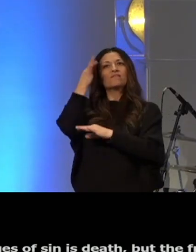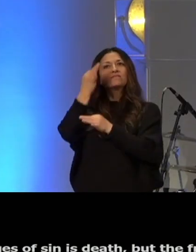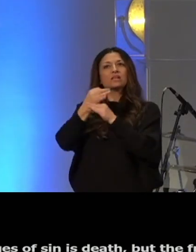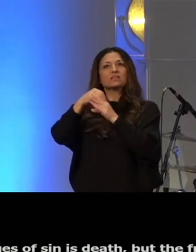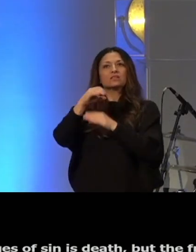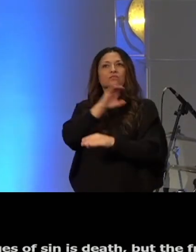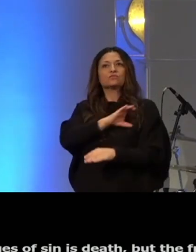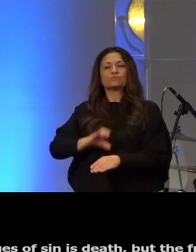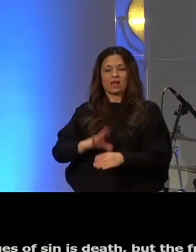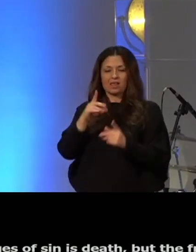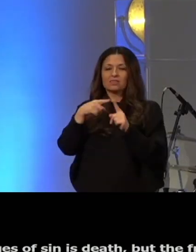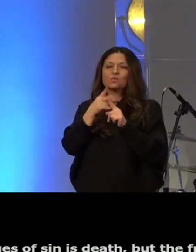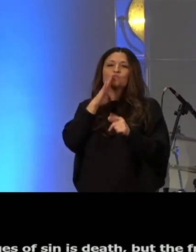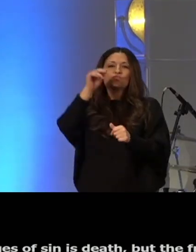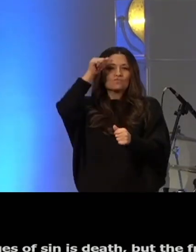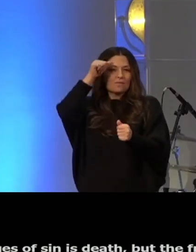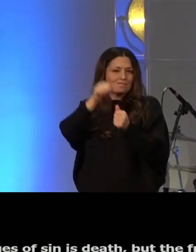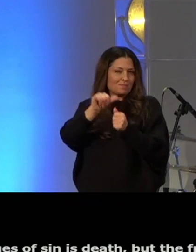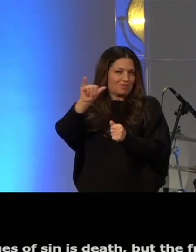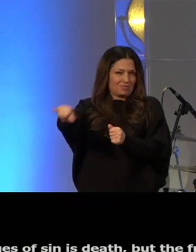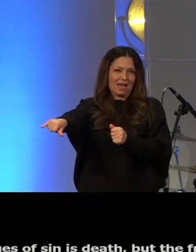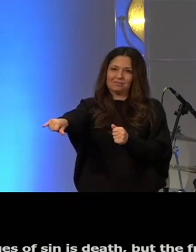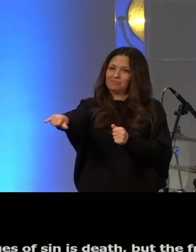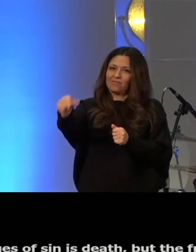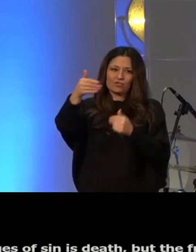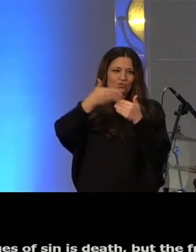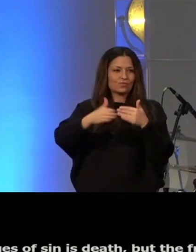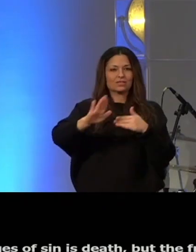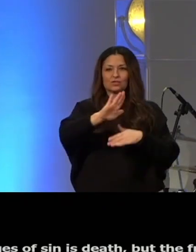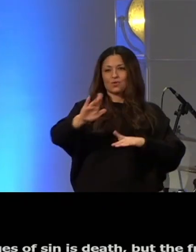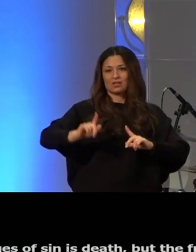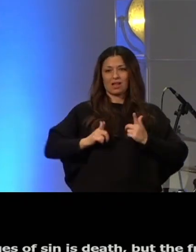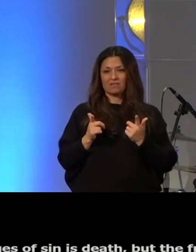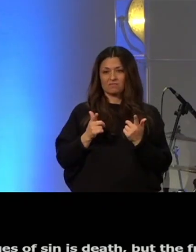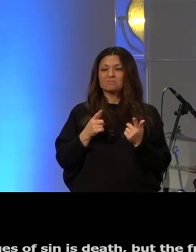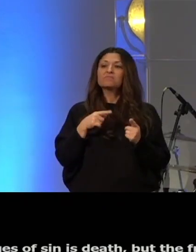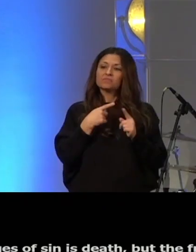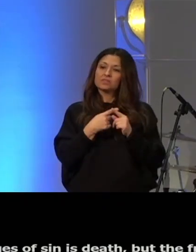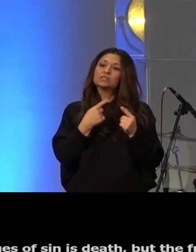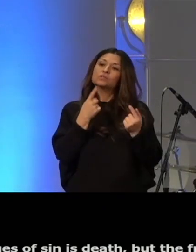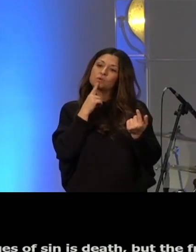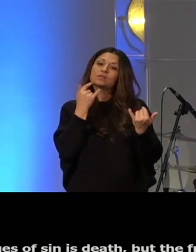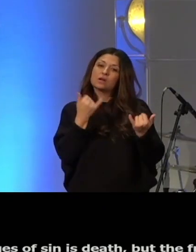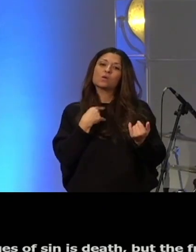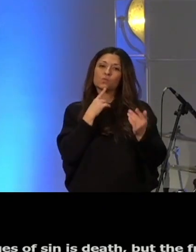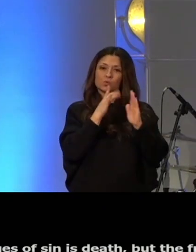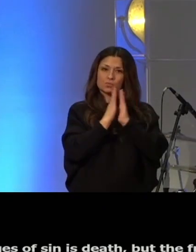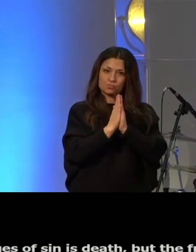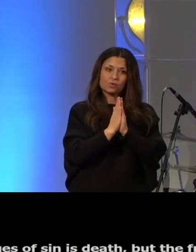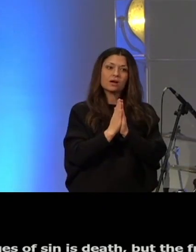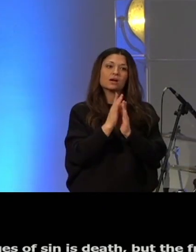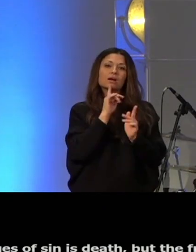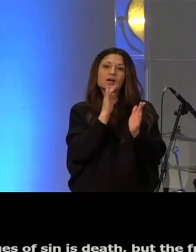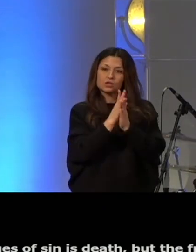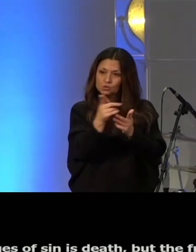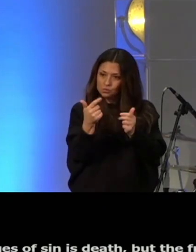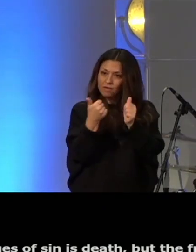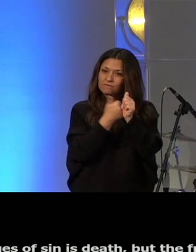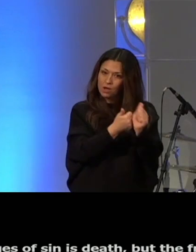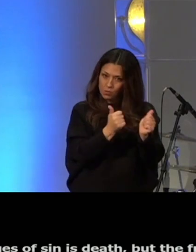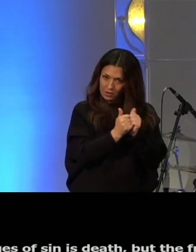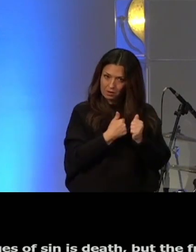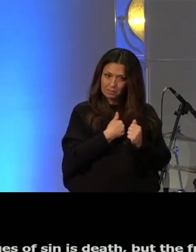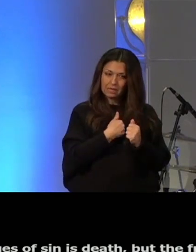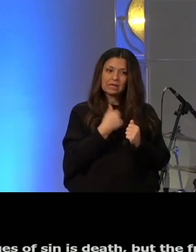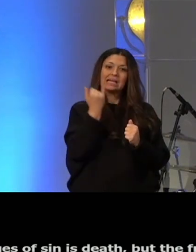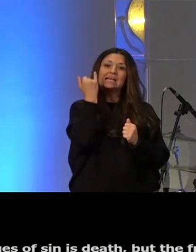rest of your life, okay? So I'm going to pray, ask you to follow me, and then if you put your trust, to raise your hand, and I'll pray for you. Keep your hand